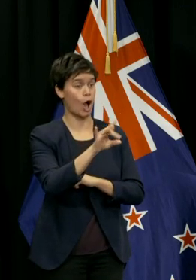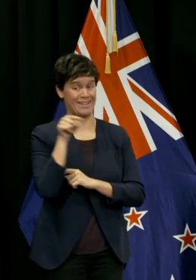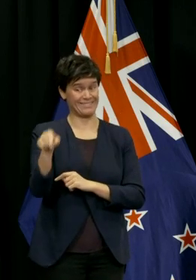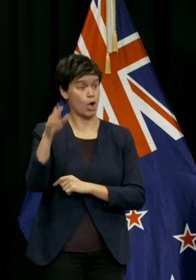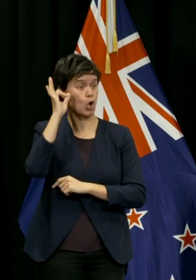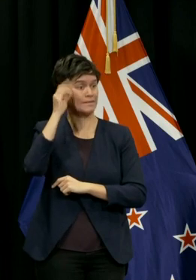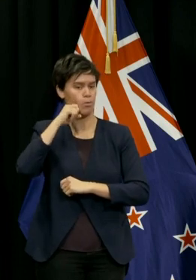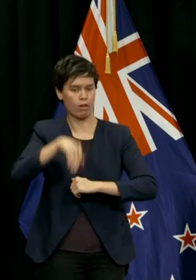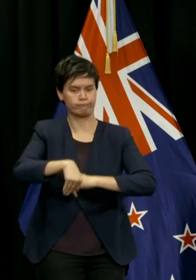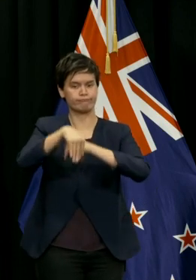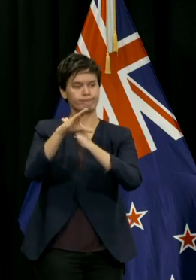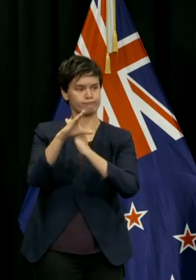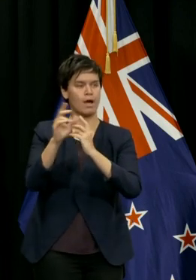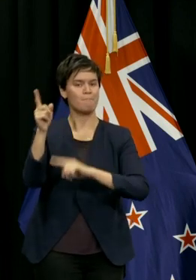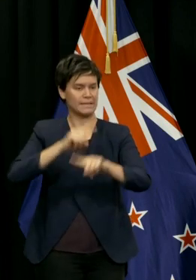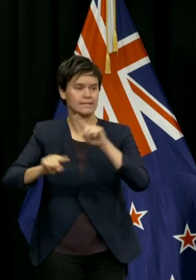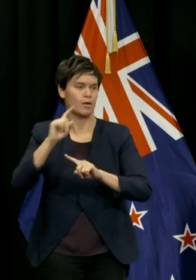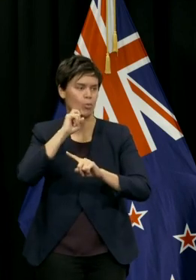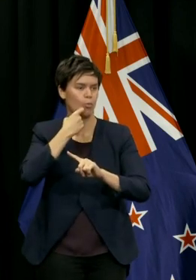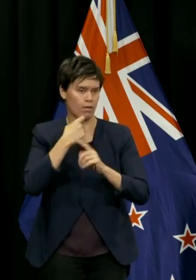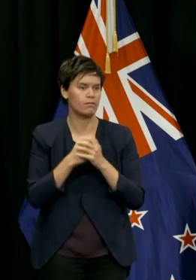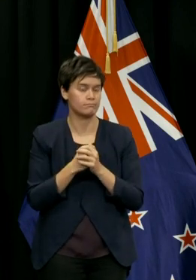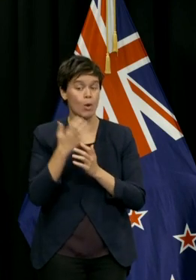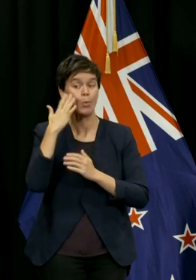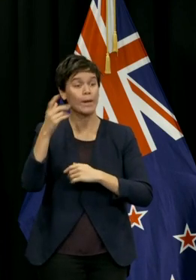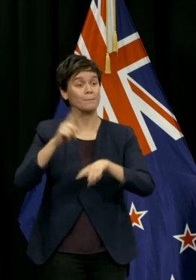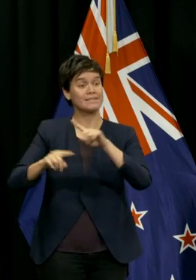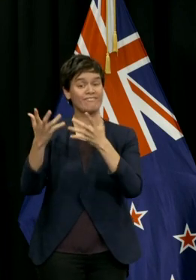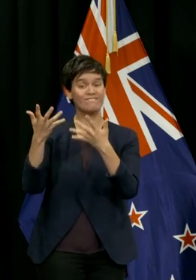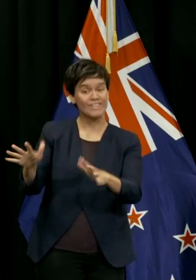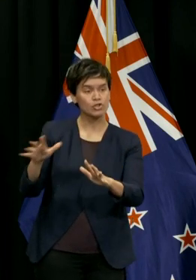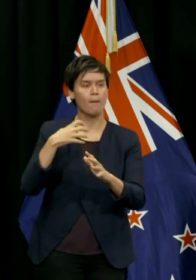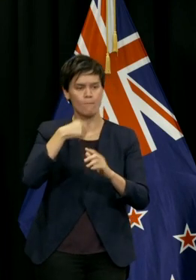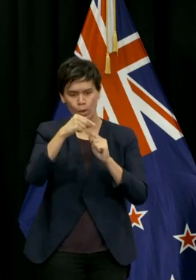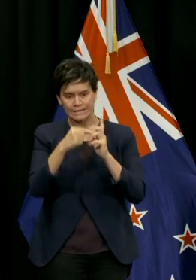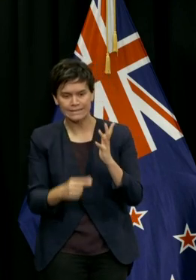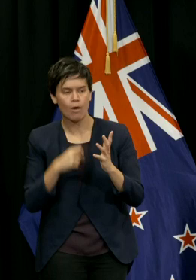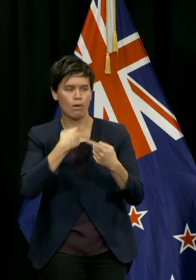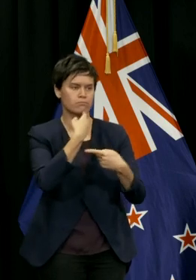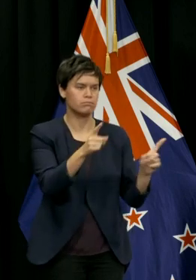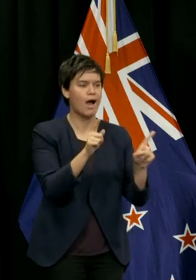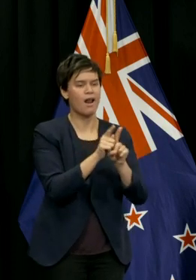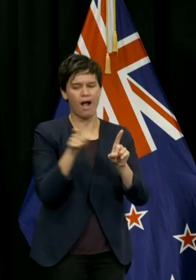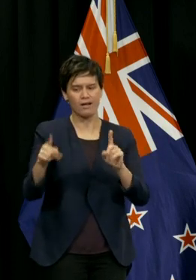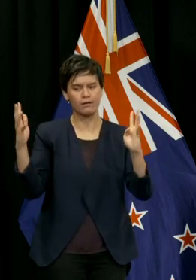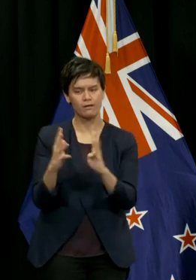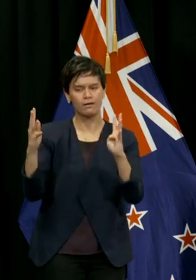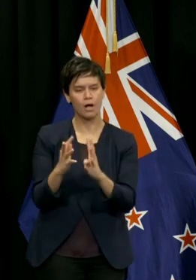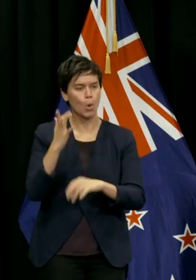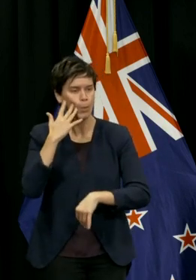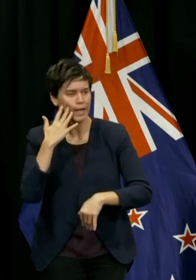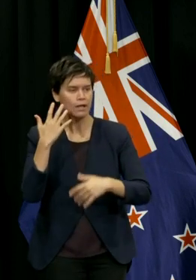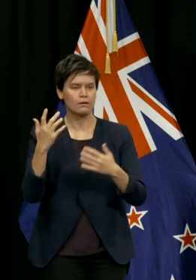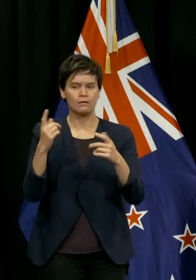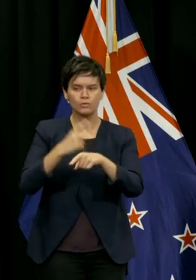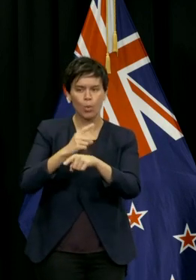will be a planning meeting after which composition in greater detail will be announced, including how often it will meet. At this stage, the